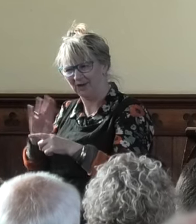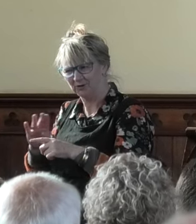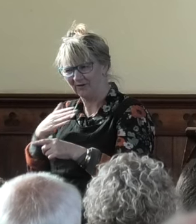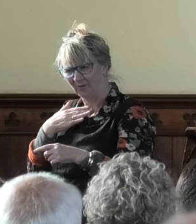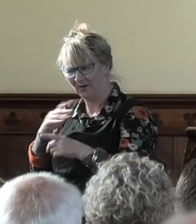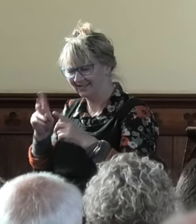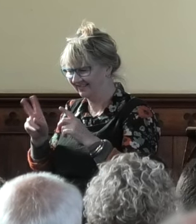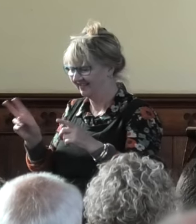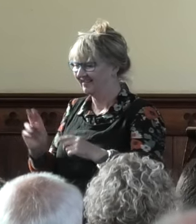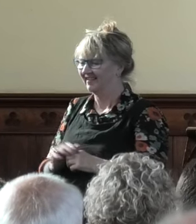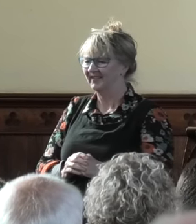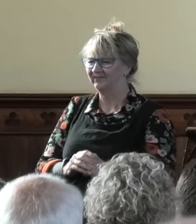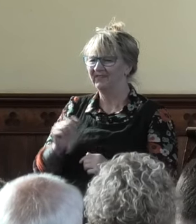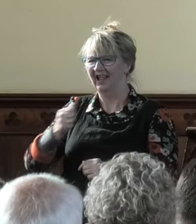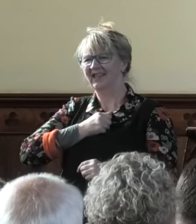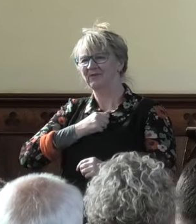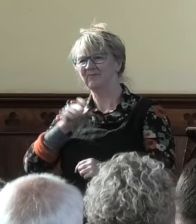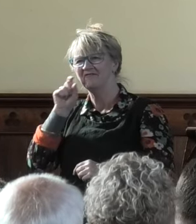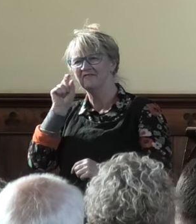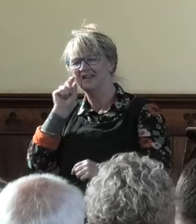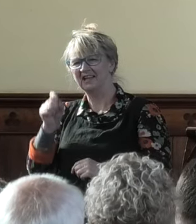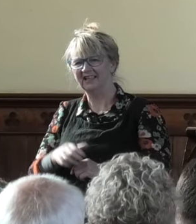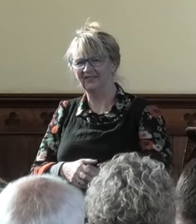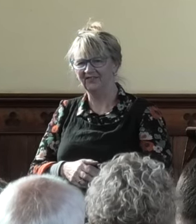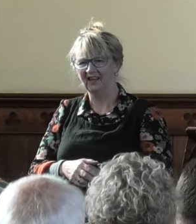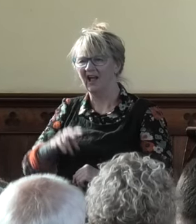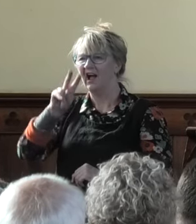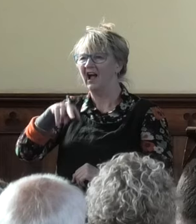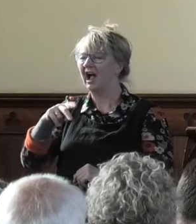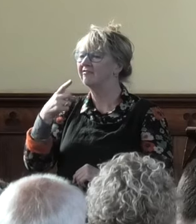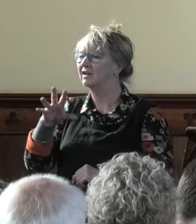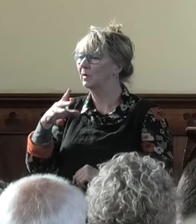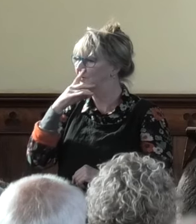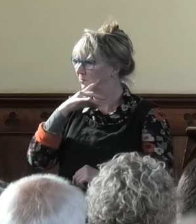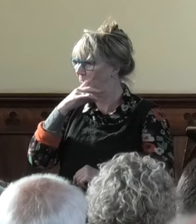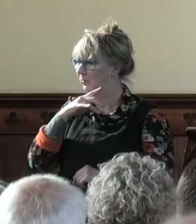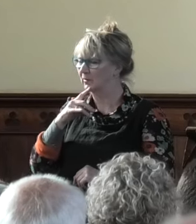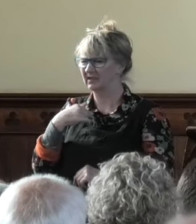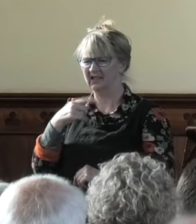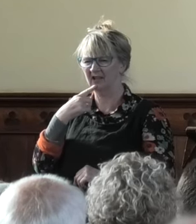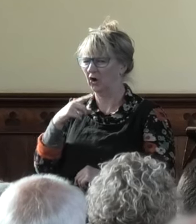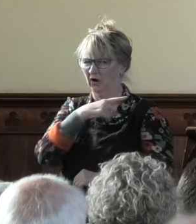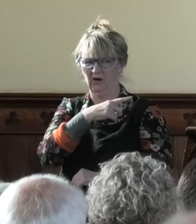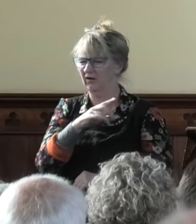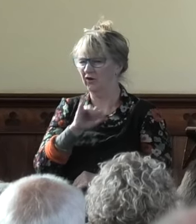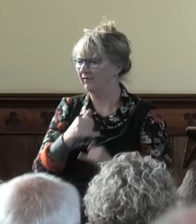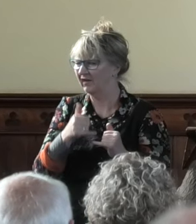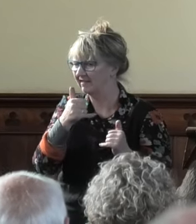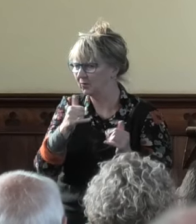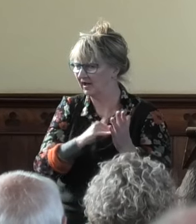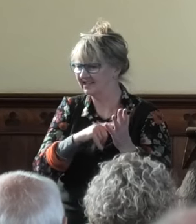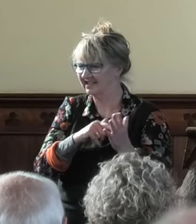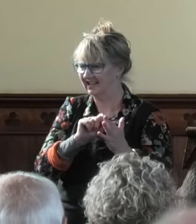So, and that was quite funny. I did once read a story to these girls and they told me I didn't do it as good as you did.